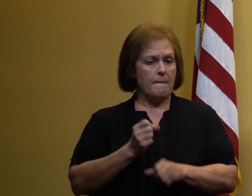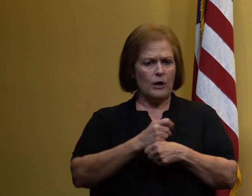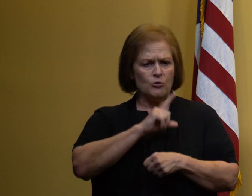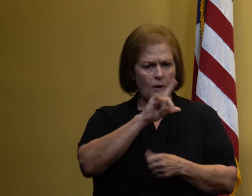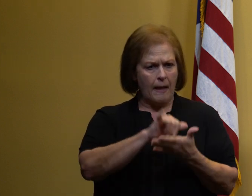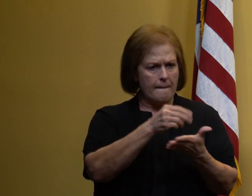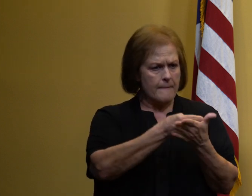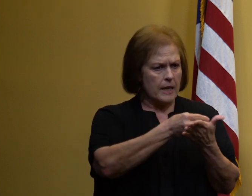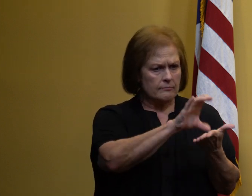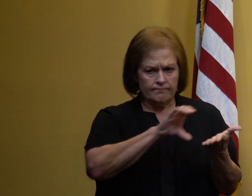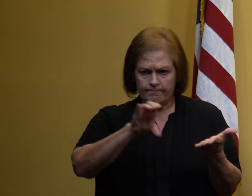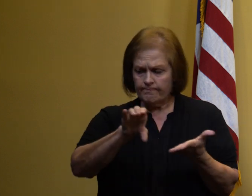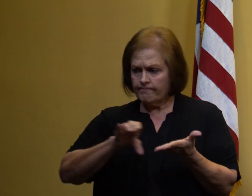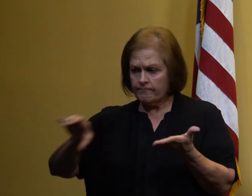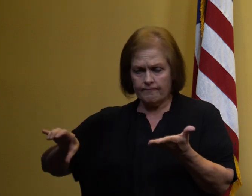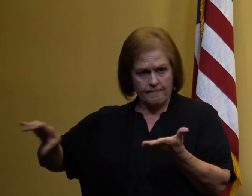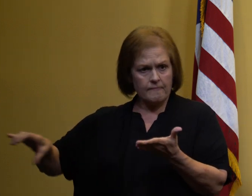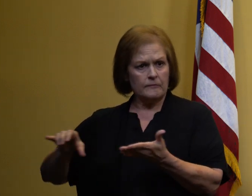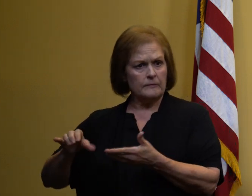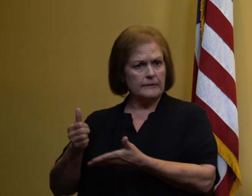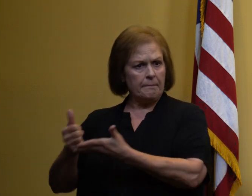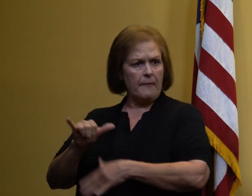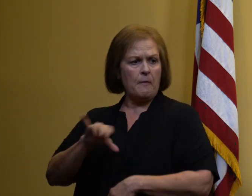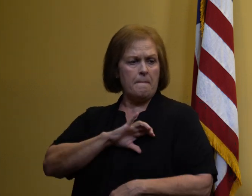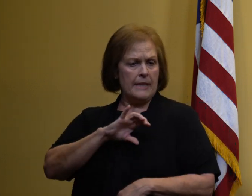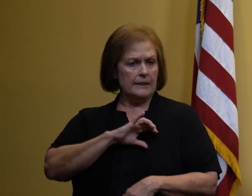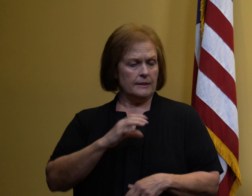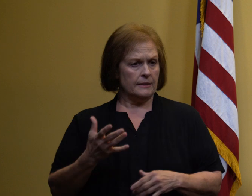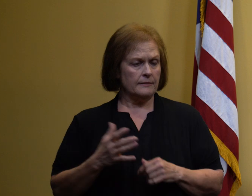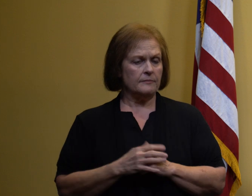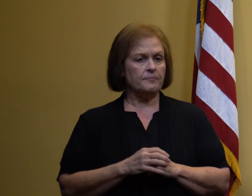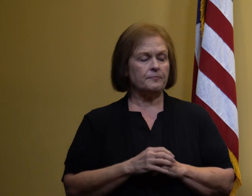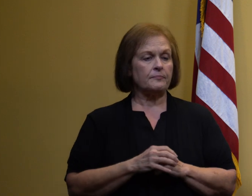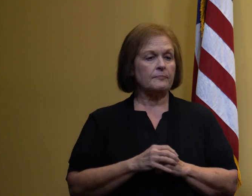allocated and hitting the streets for our officers. But I will say,